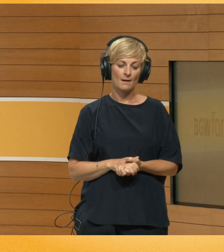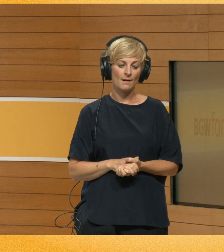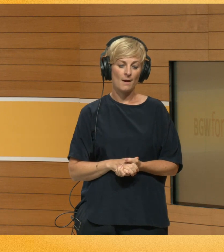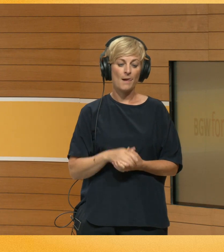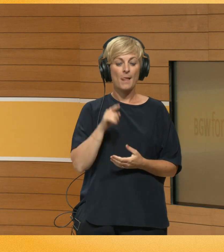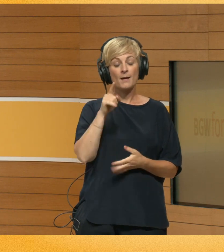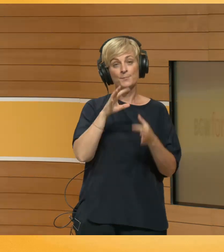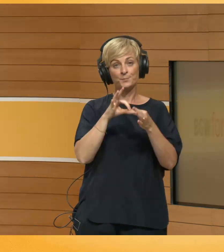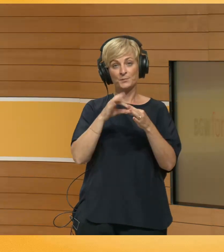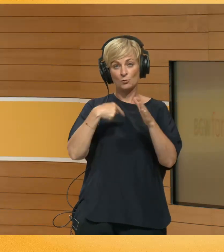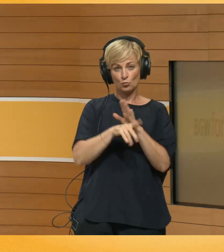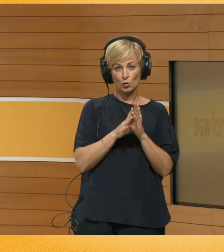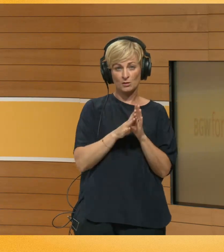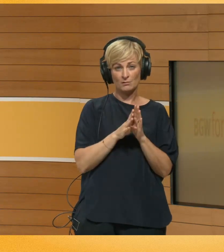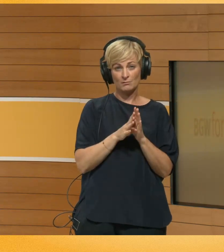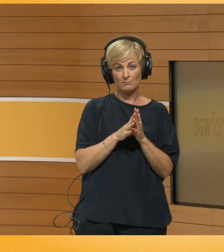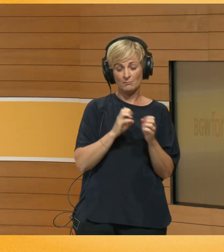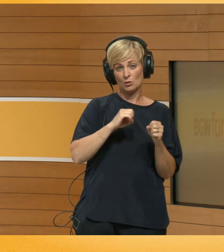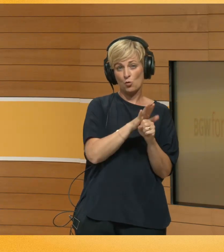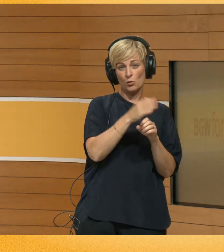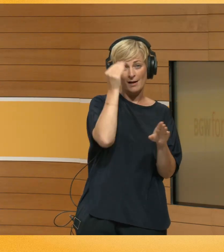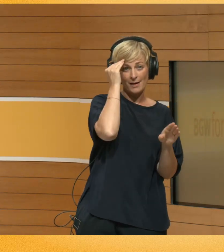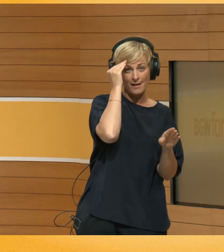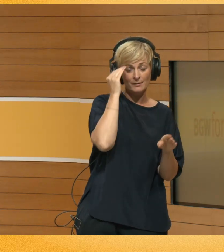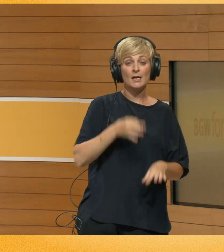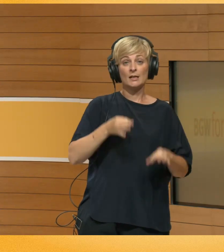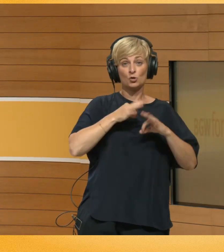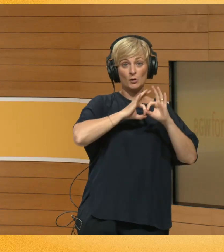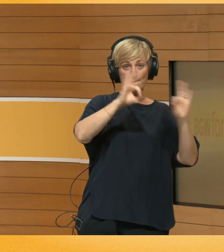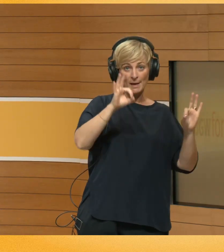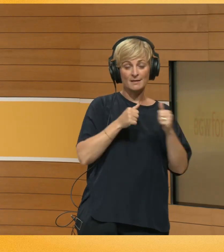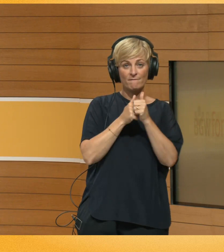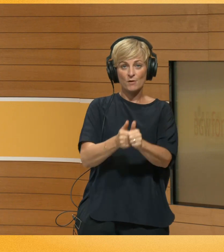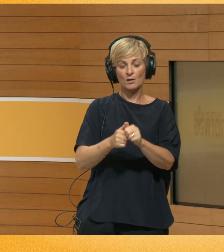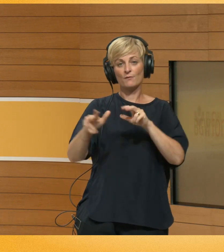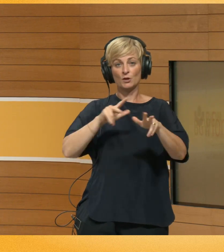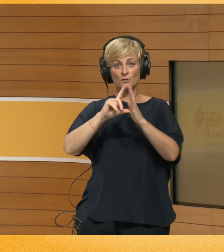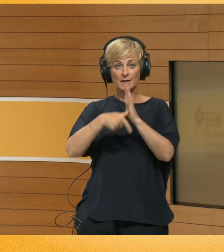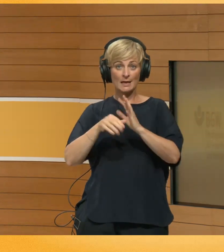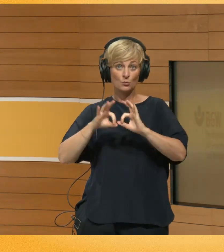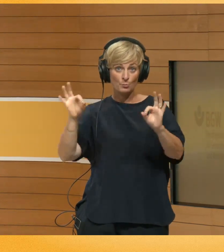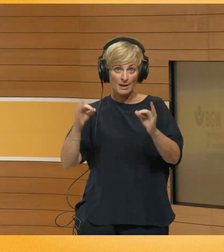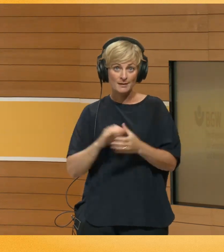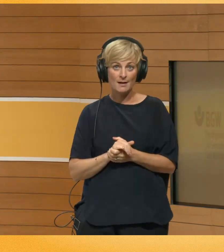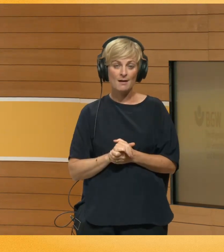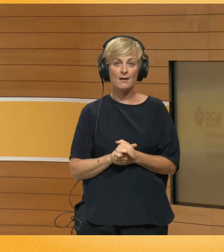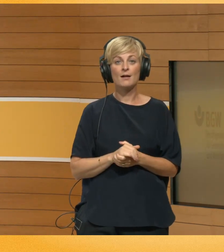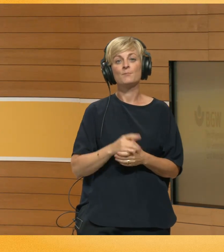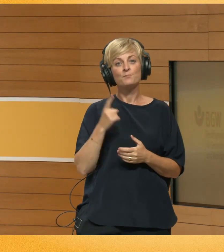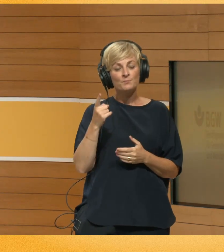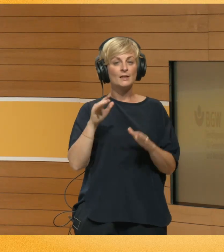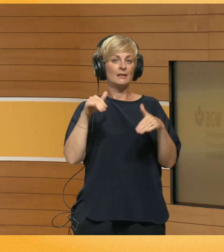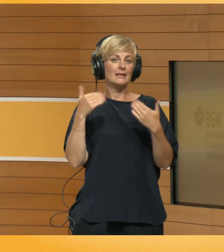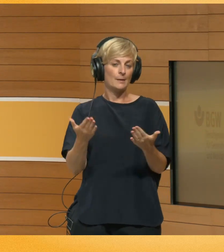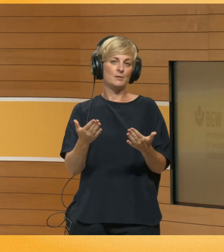equals improved economy. This is, we have a huge value proposition. You can tap into human capital, build trust with communities. The